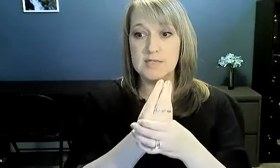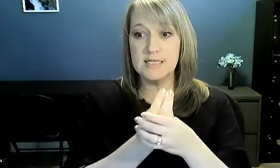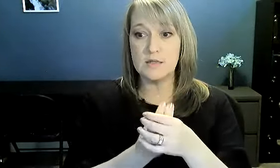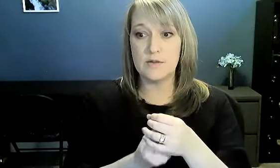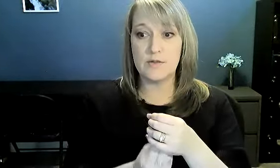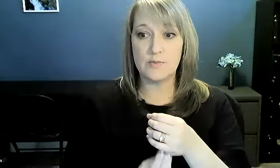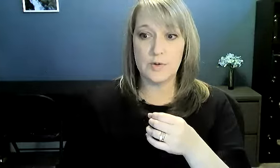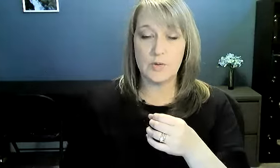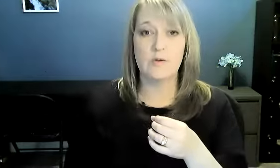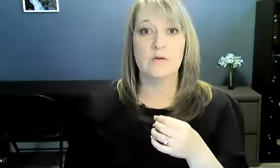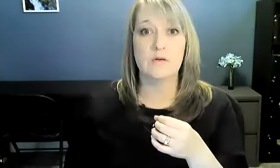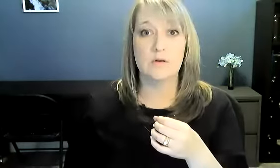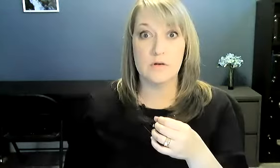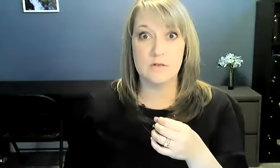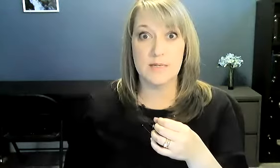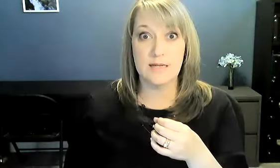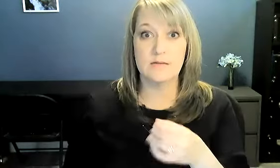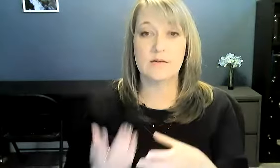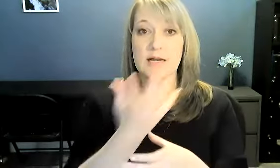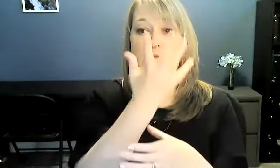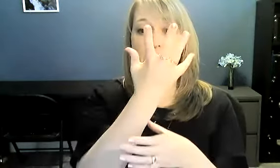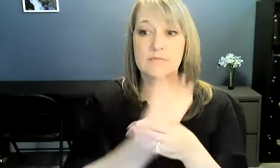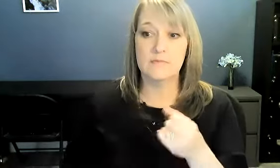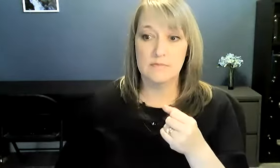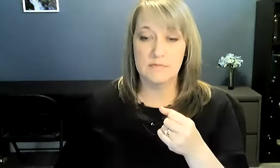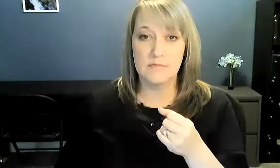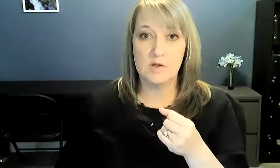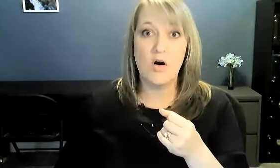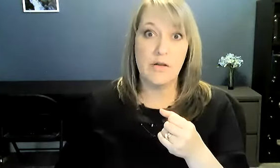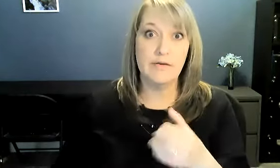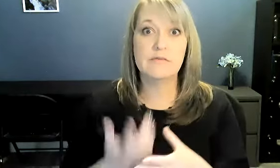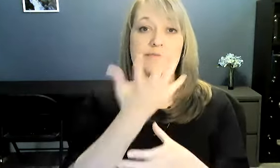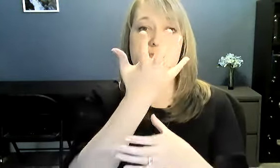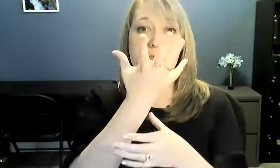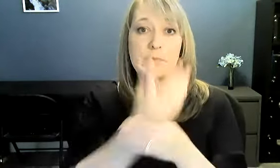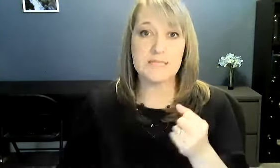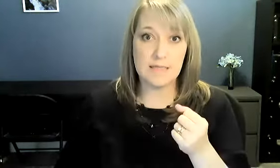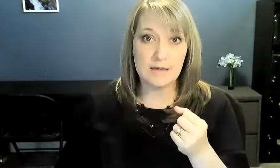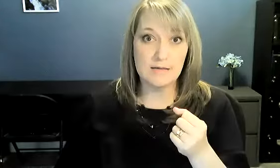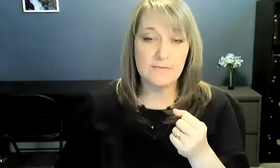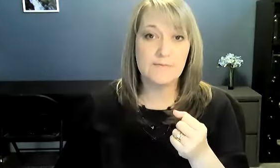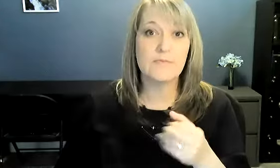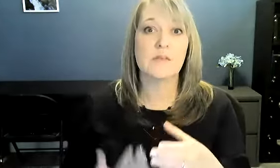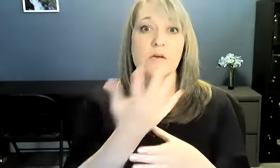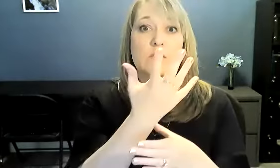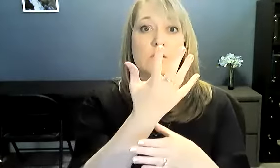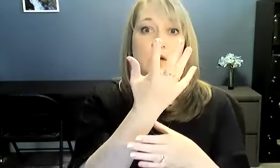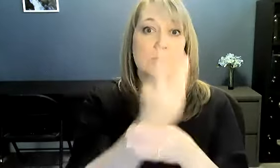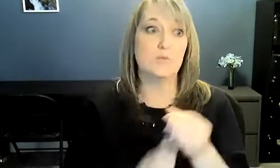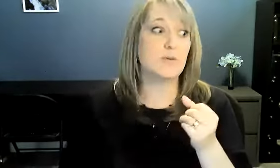it through your non-dominant hand, right? Gone, missing, or your book